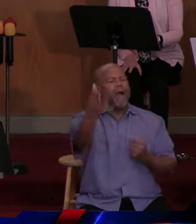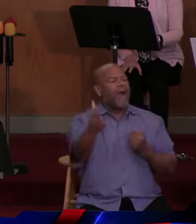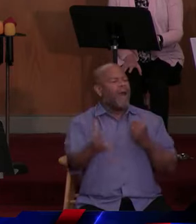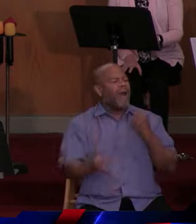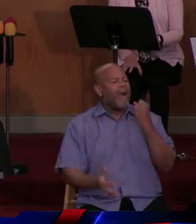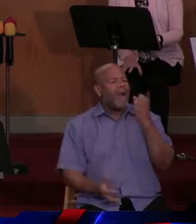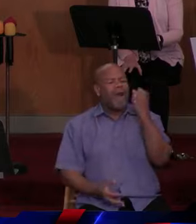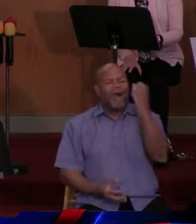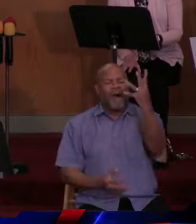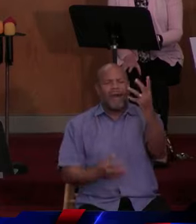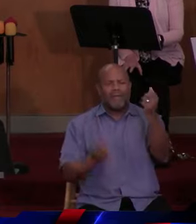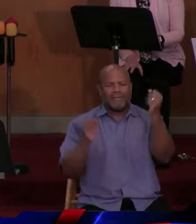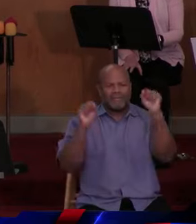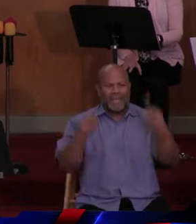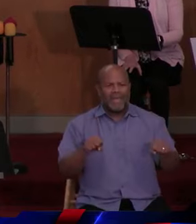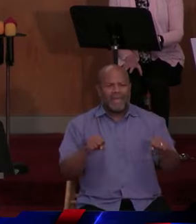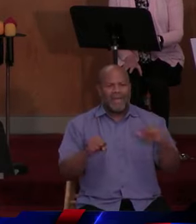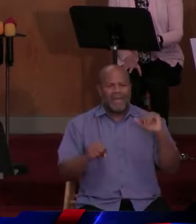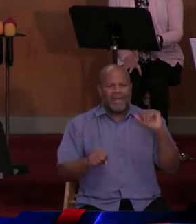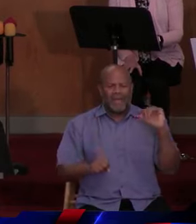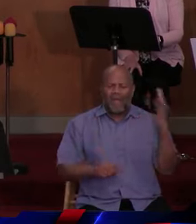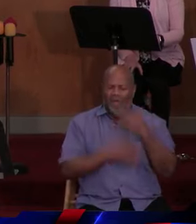Jesus, beyond the veil.